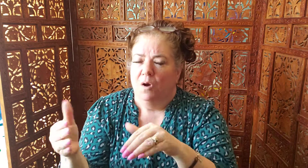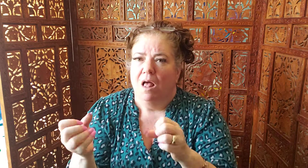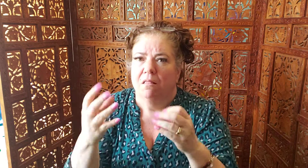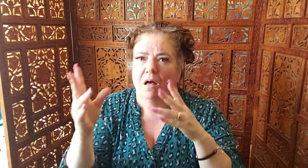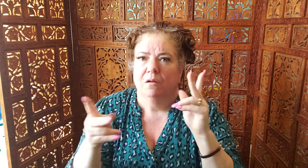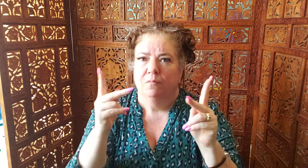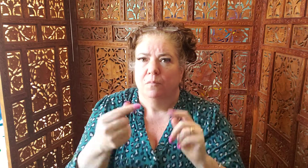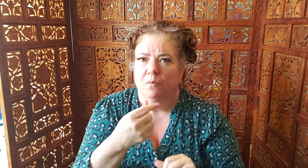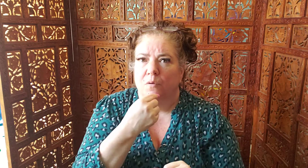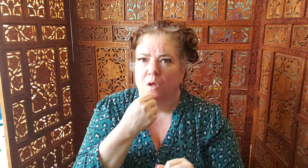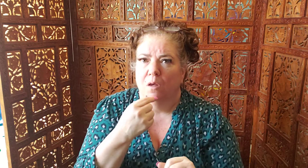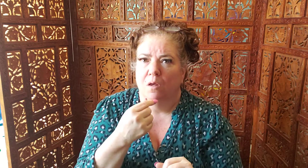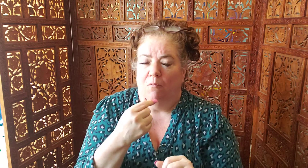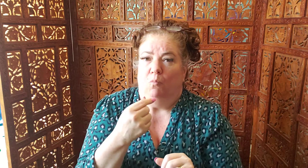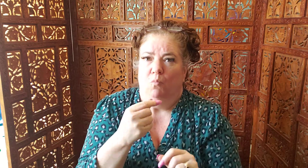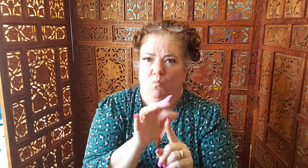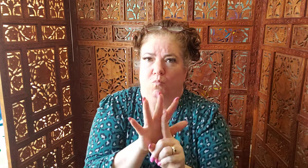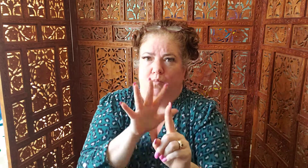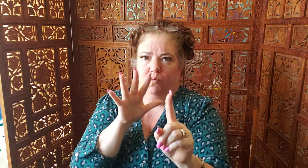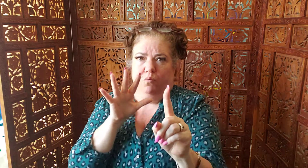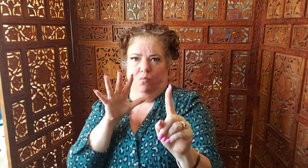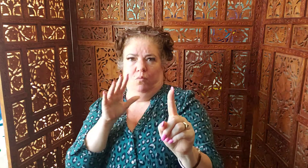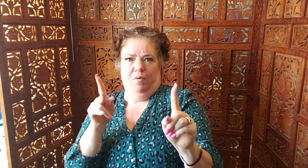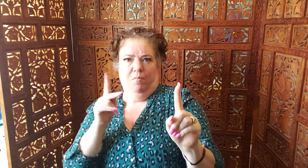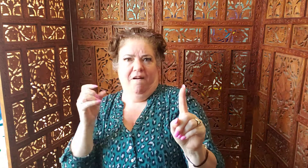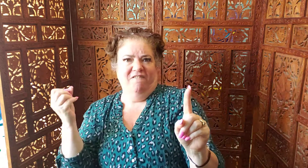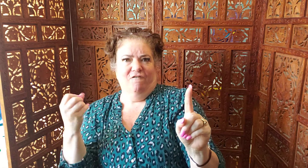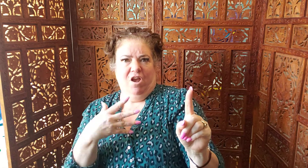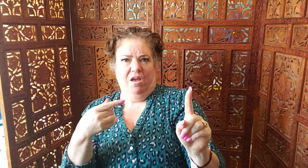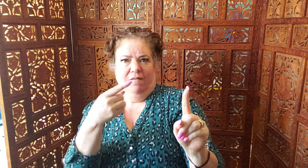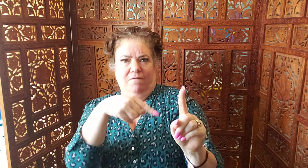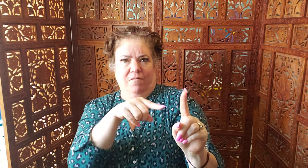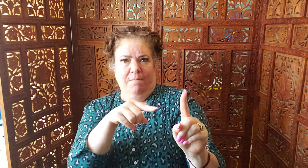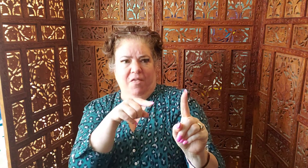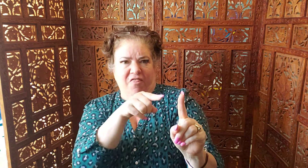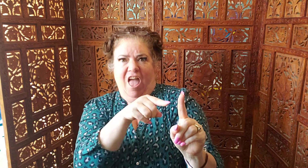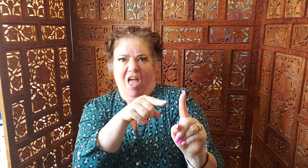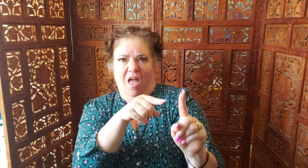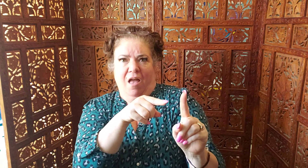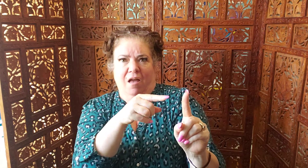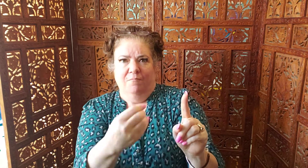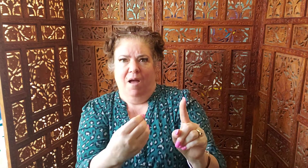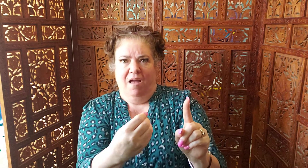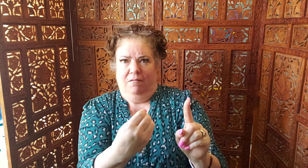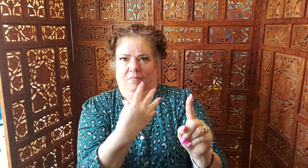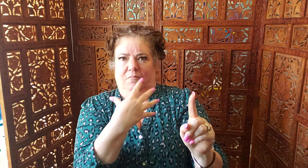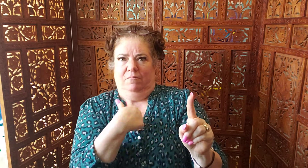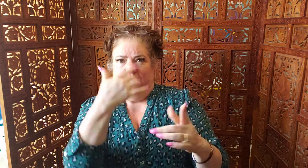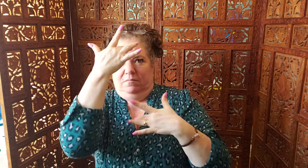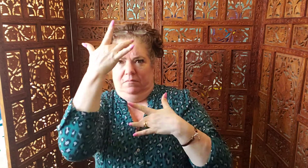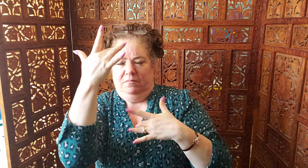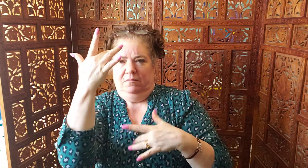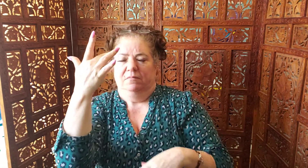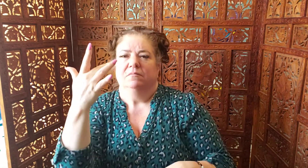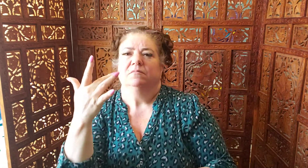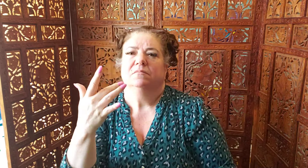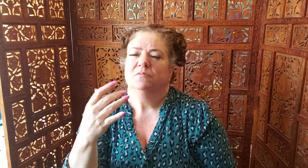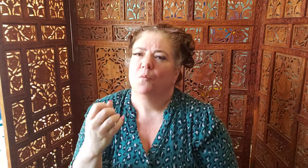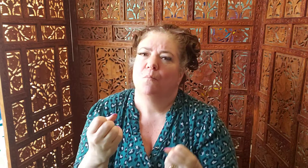AIDS, and those people included Michael Bennett and Ron Feld. Those are people who immediately come to mind. So many people